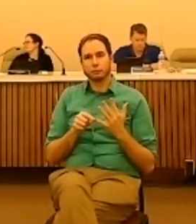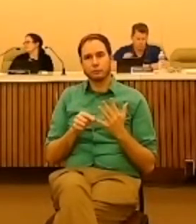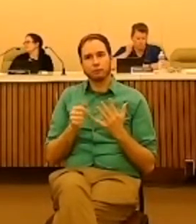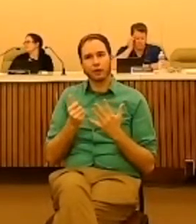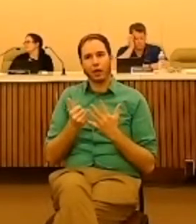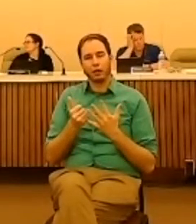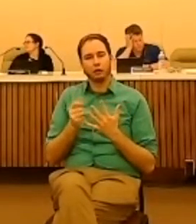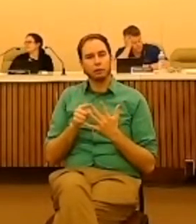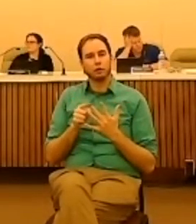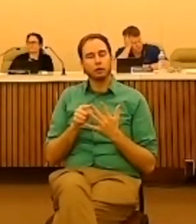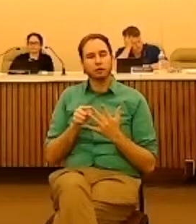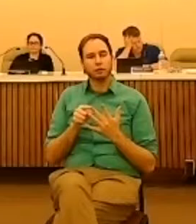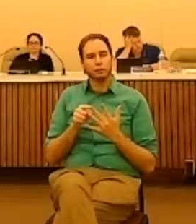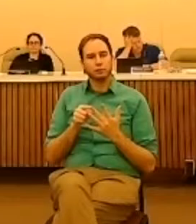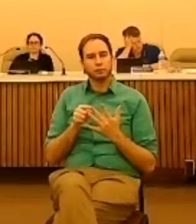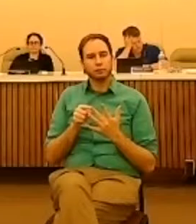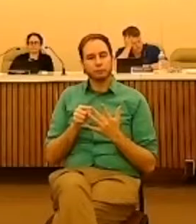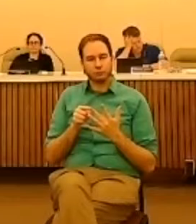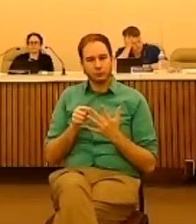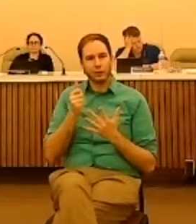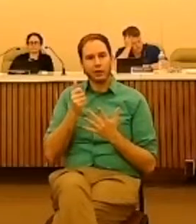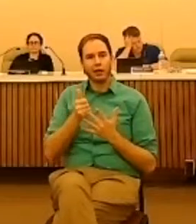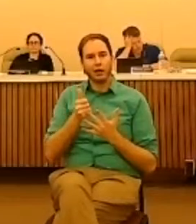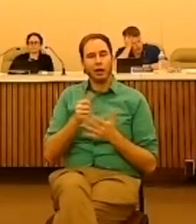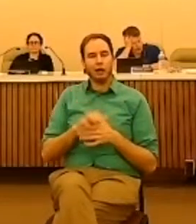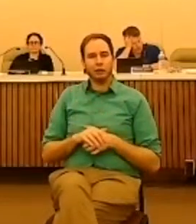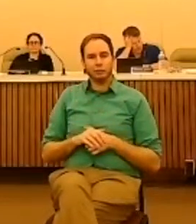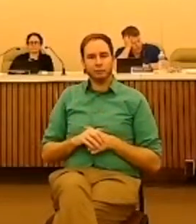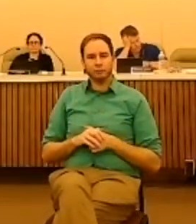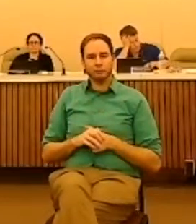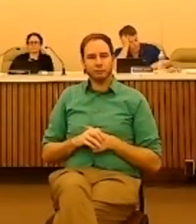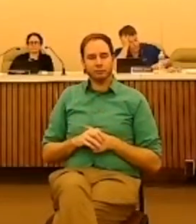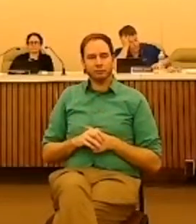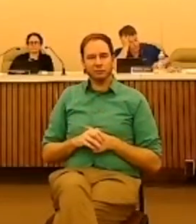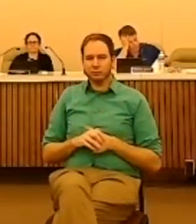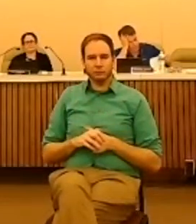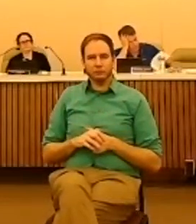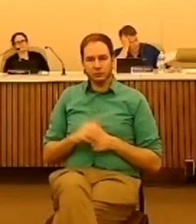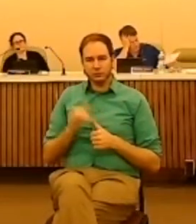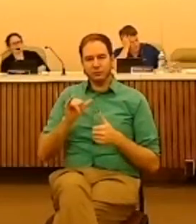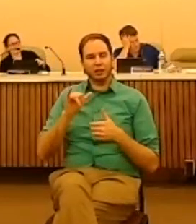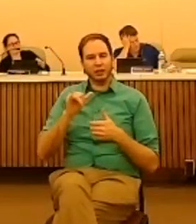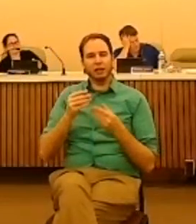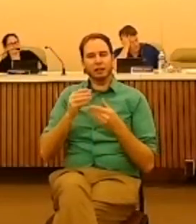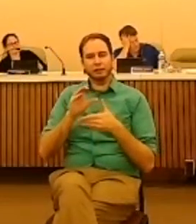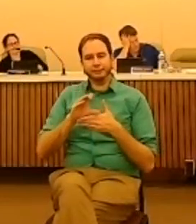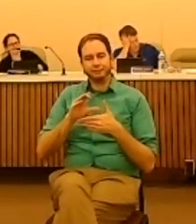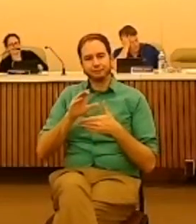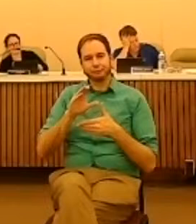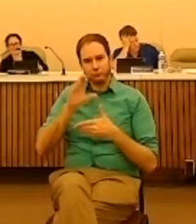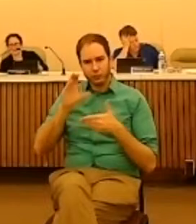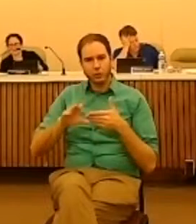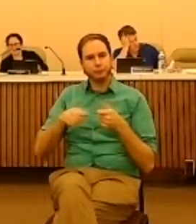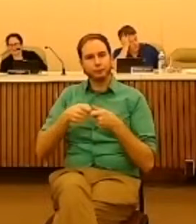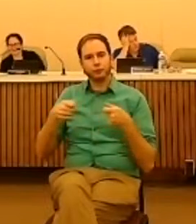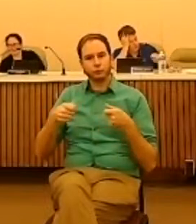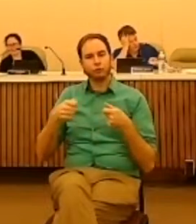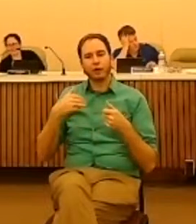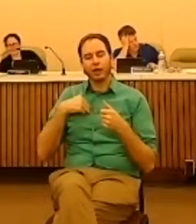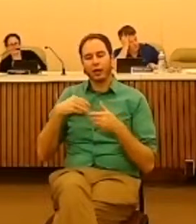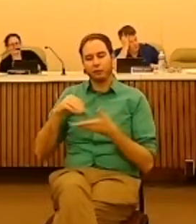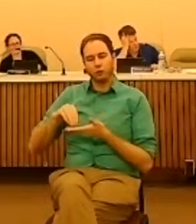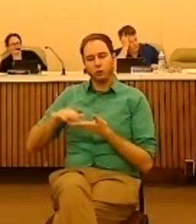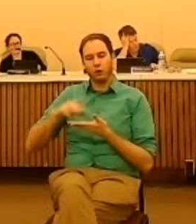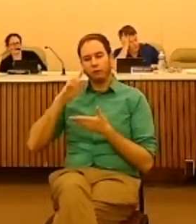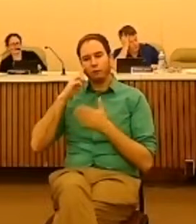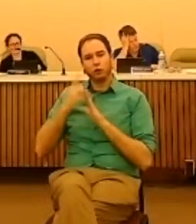Bolsner, Aye. Supervisor Schultz. Aye. That concludes our resolutions. There is a note for an attorney-client